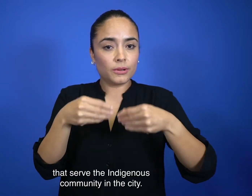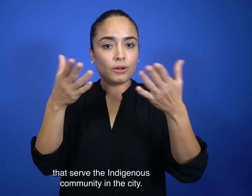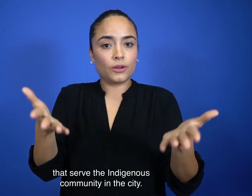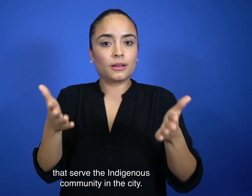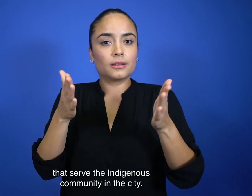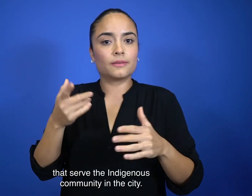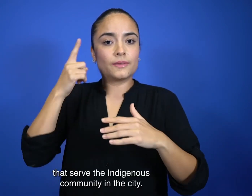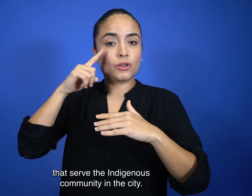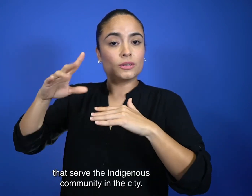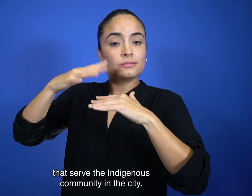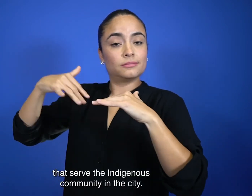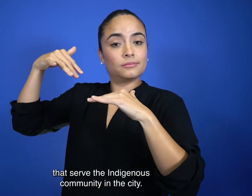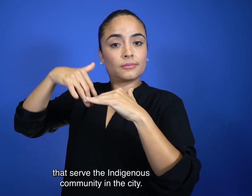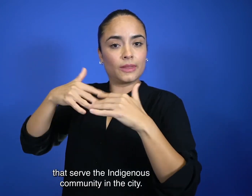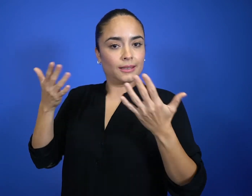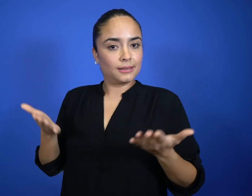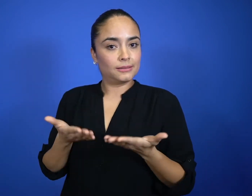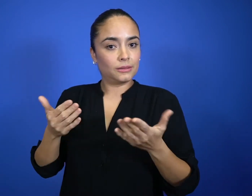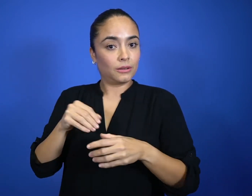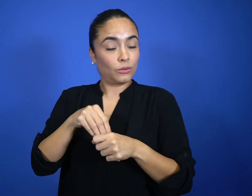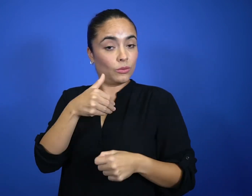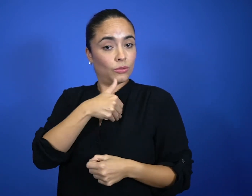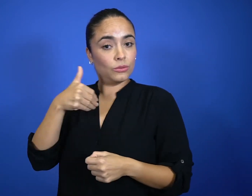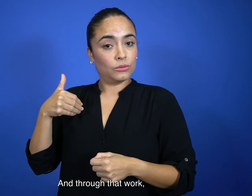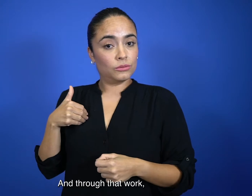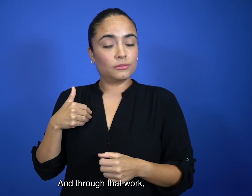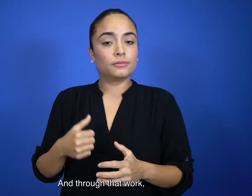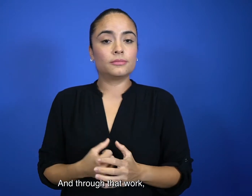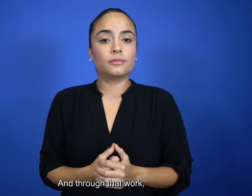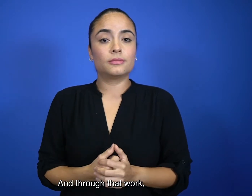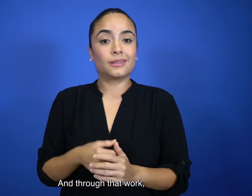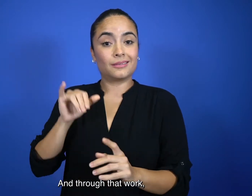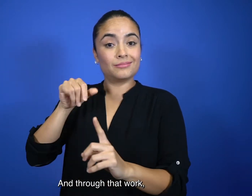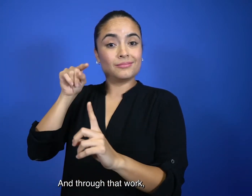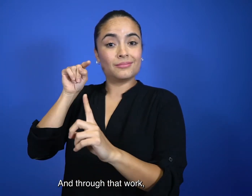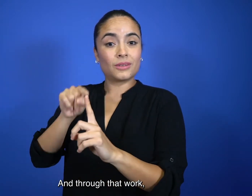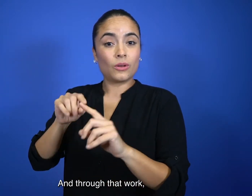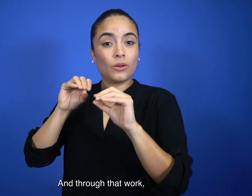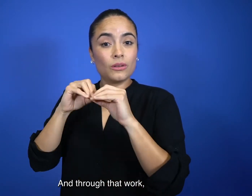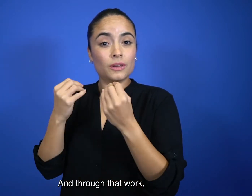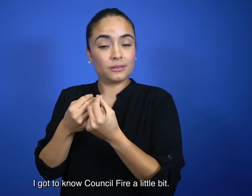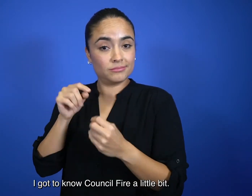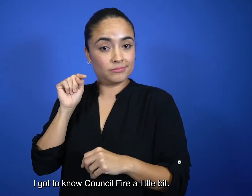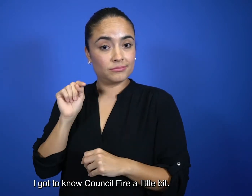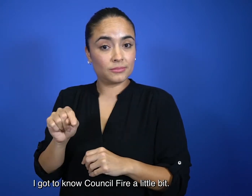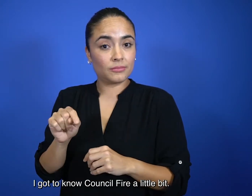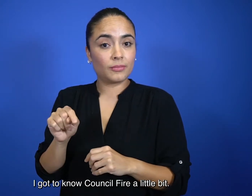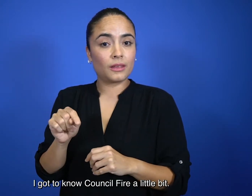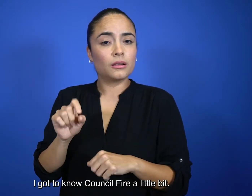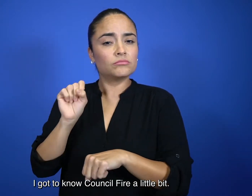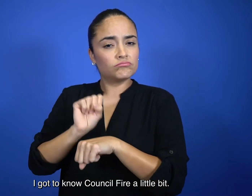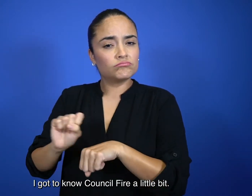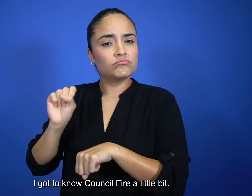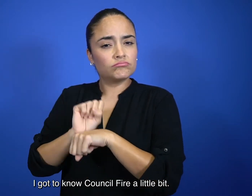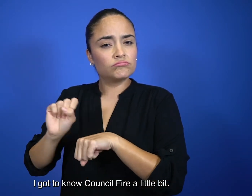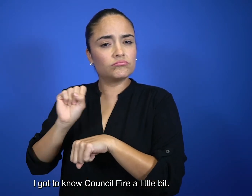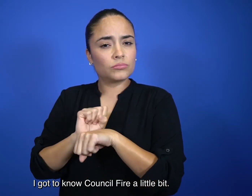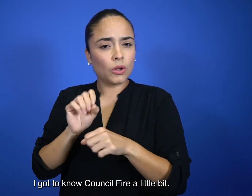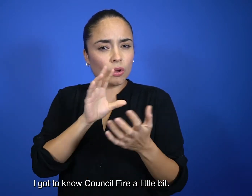Indigenous community in the city. And through that work, I got to know Council Fire a little bit.